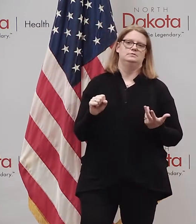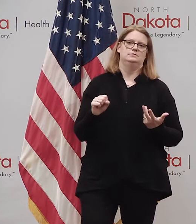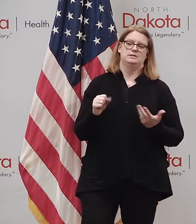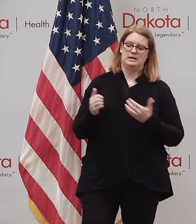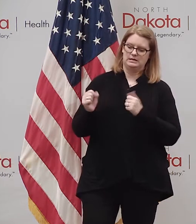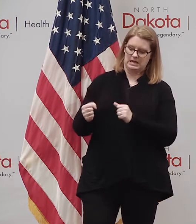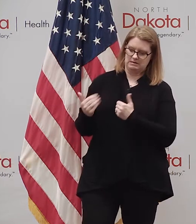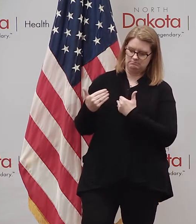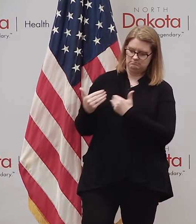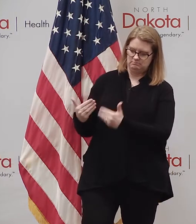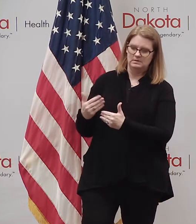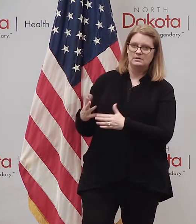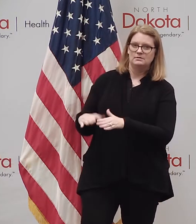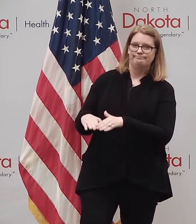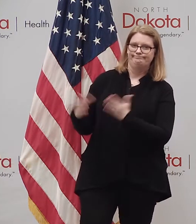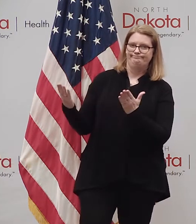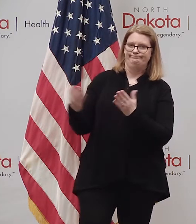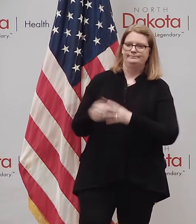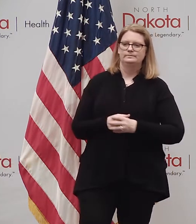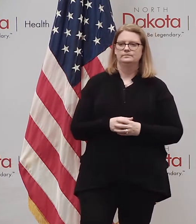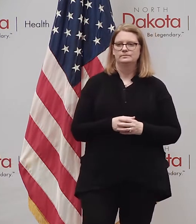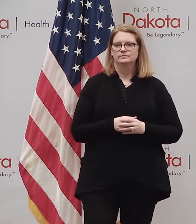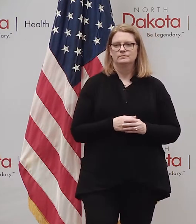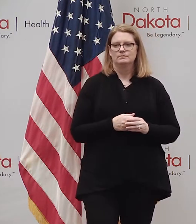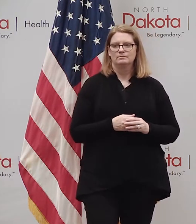forward or not to the next level of reopening.